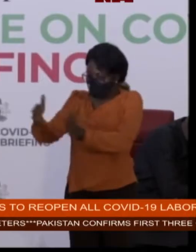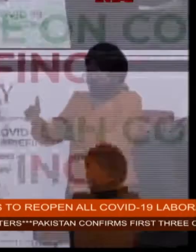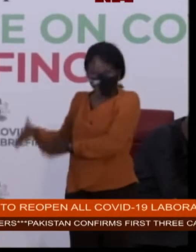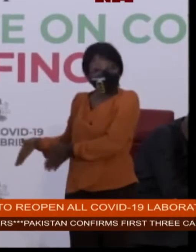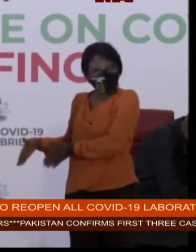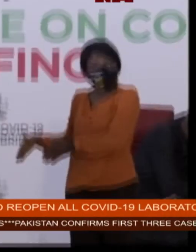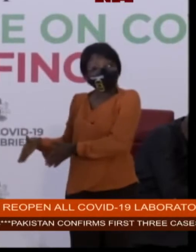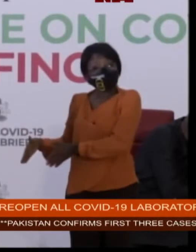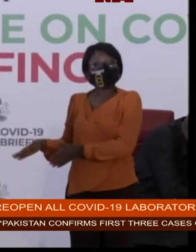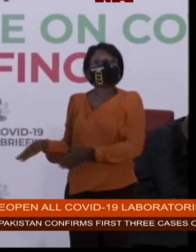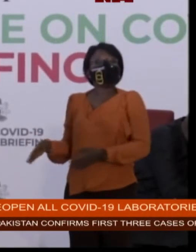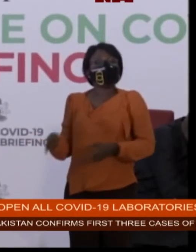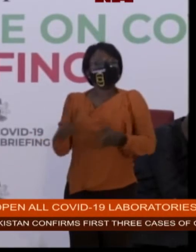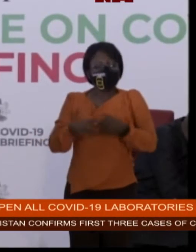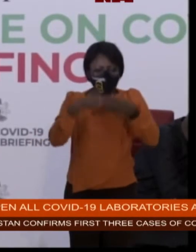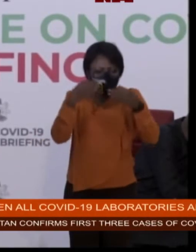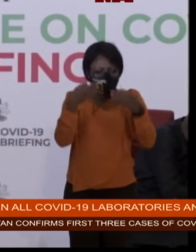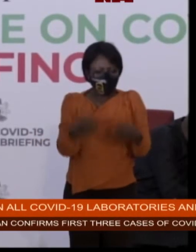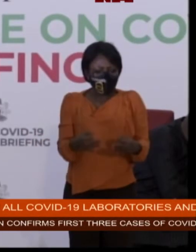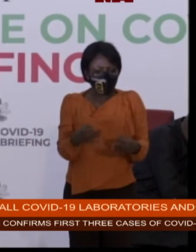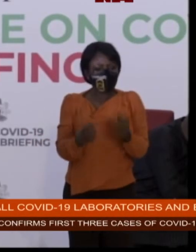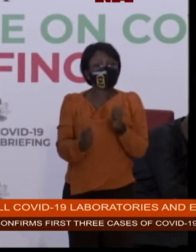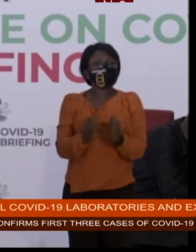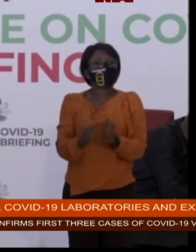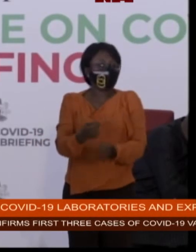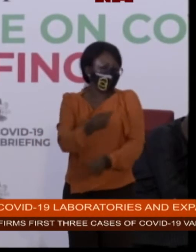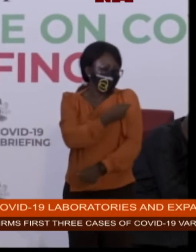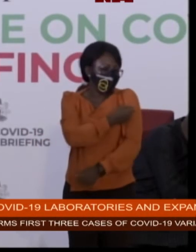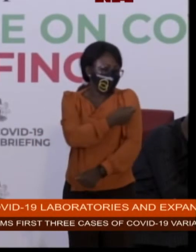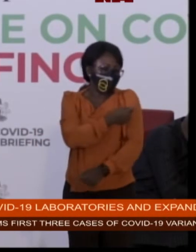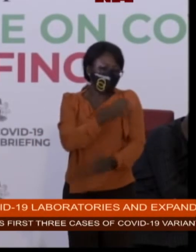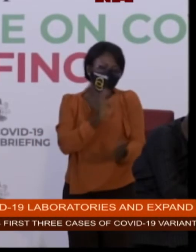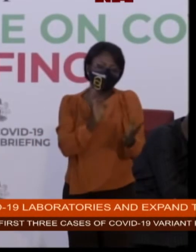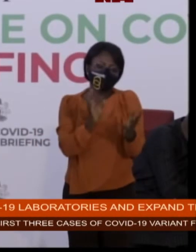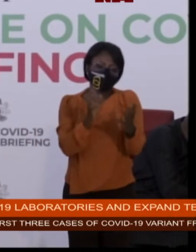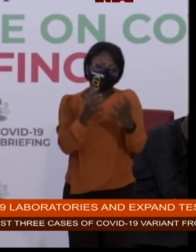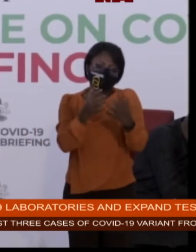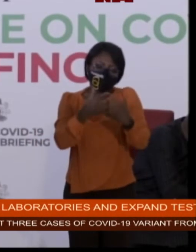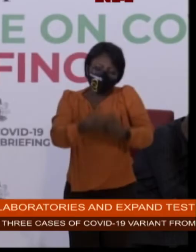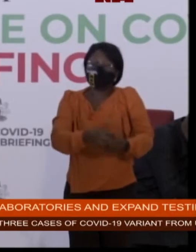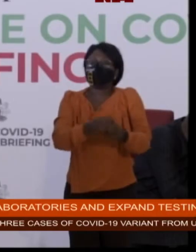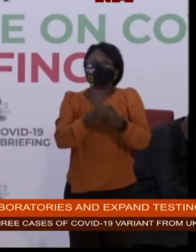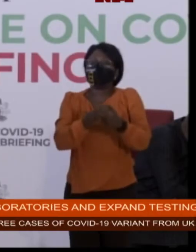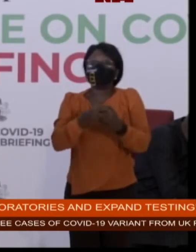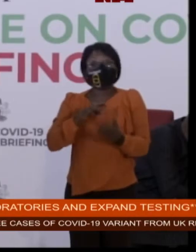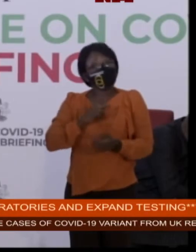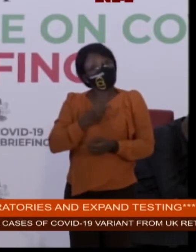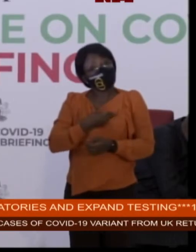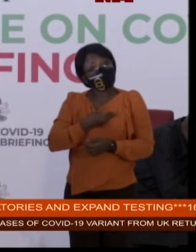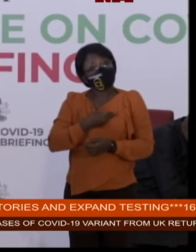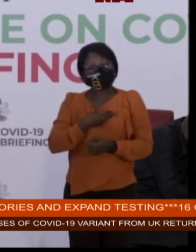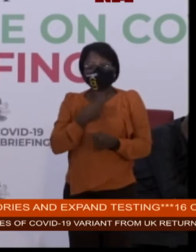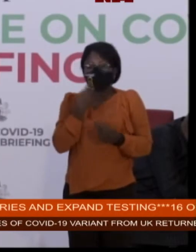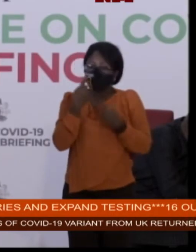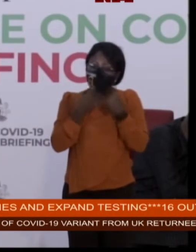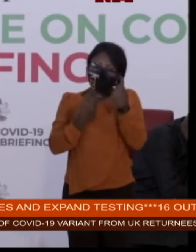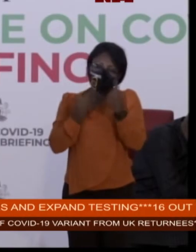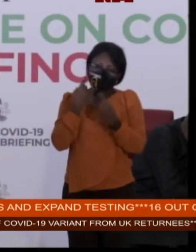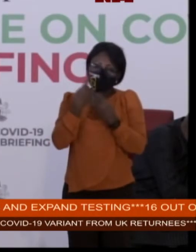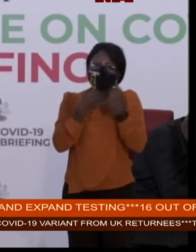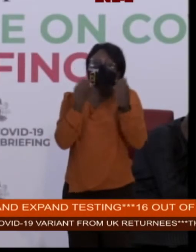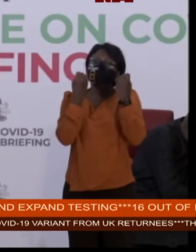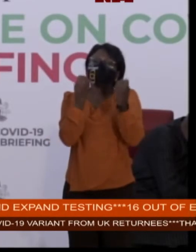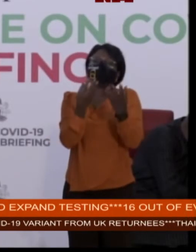these vaccines will suit our own purpose, we will consider the factors